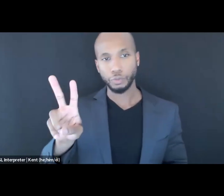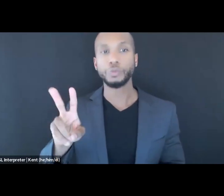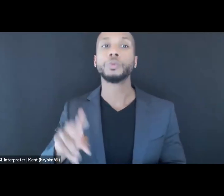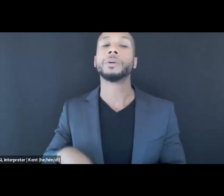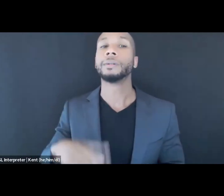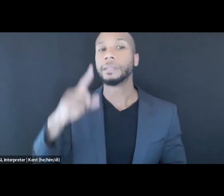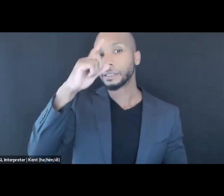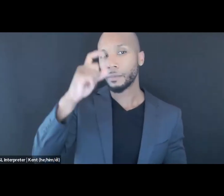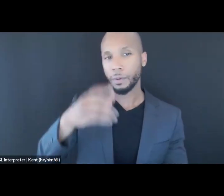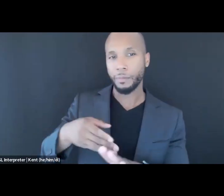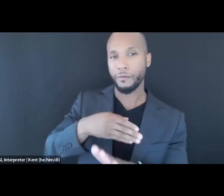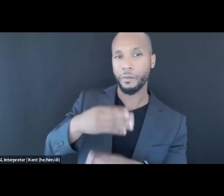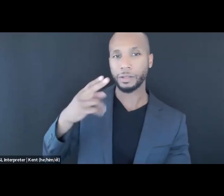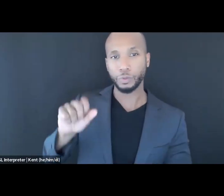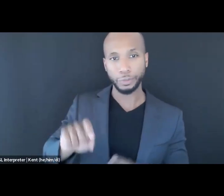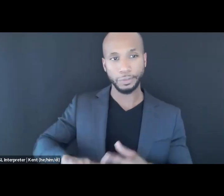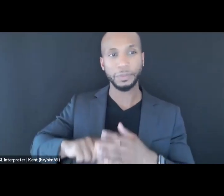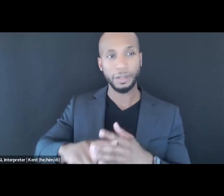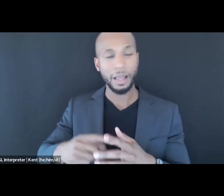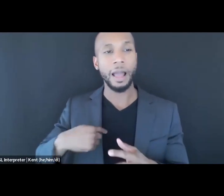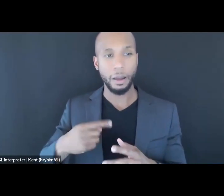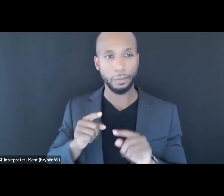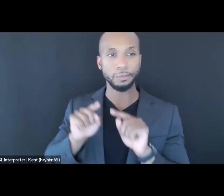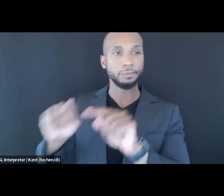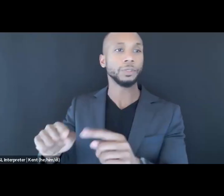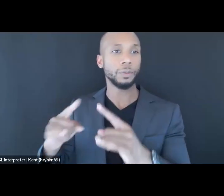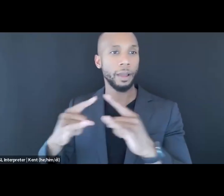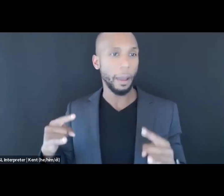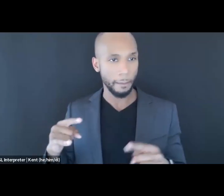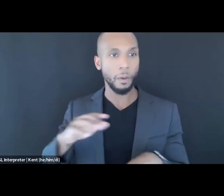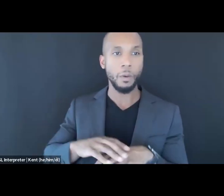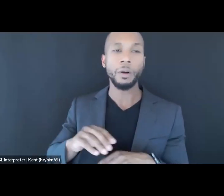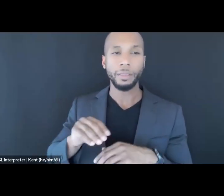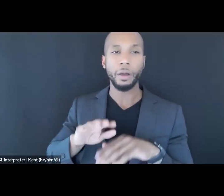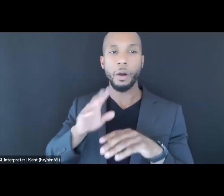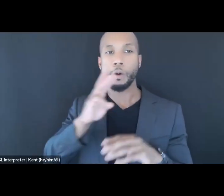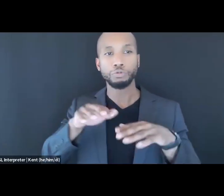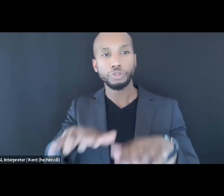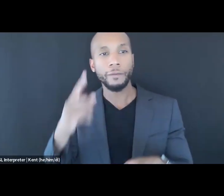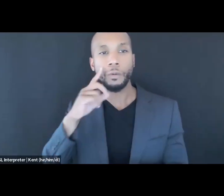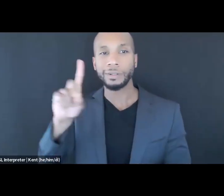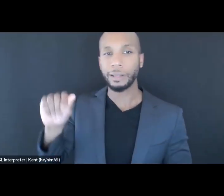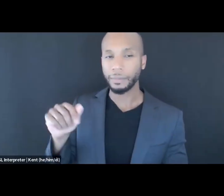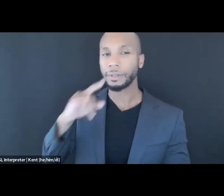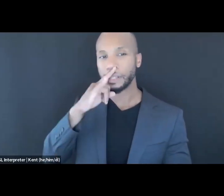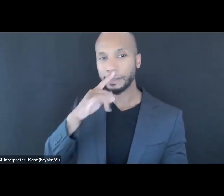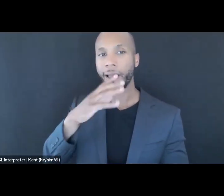the summer before high school, I was at a camp on the ocean for disabled kids and adults in